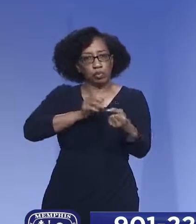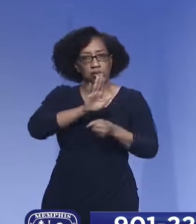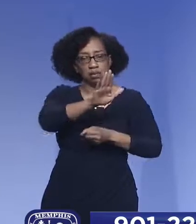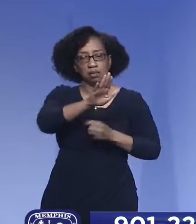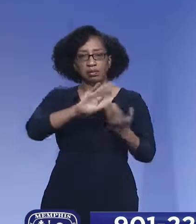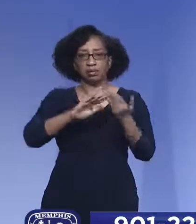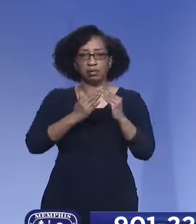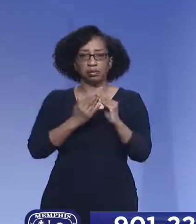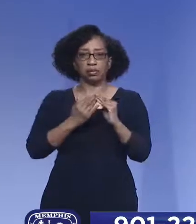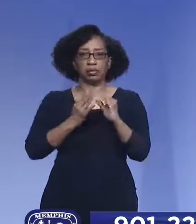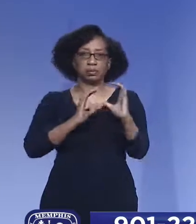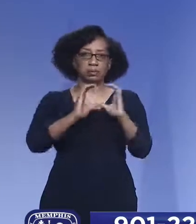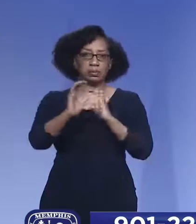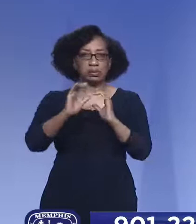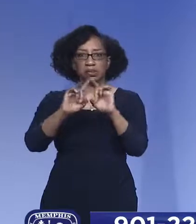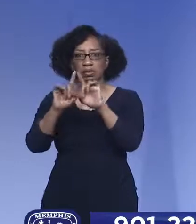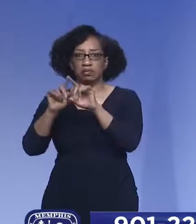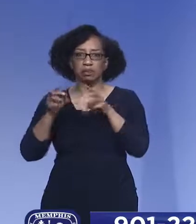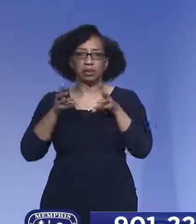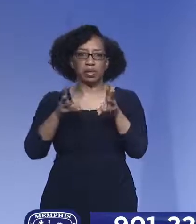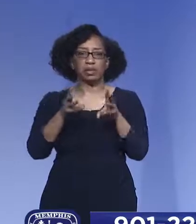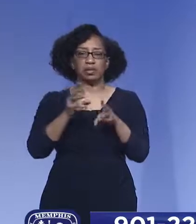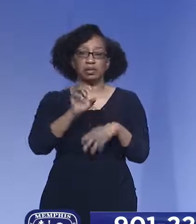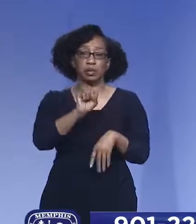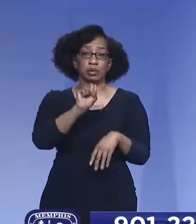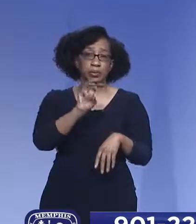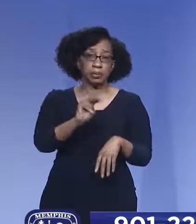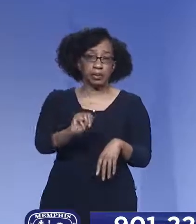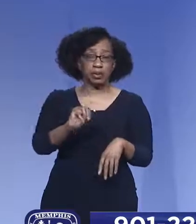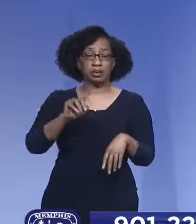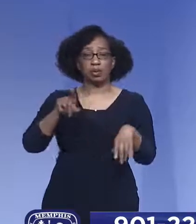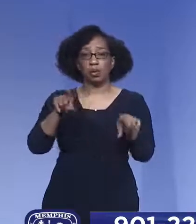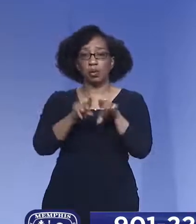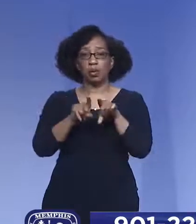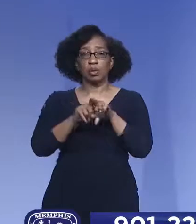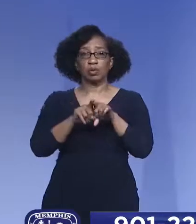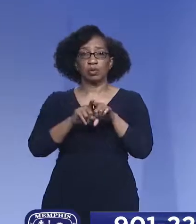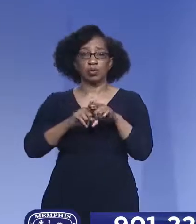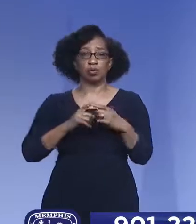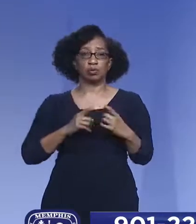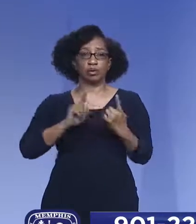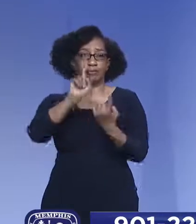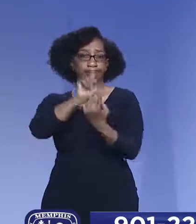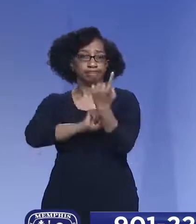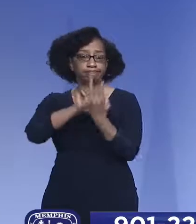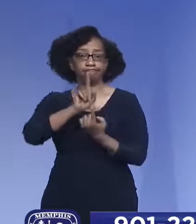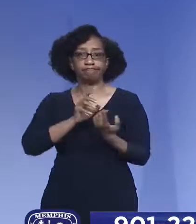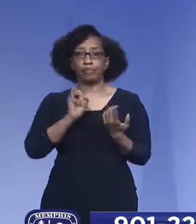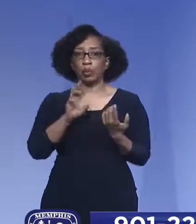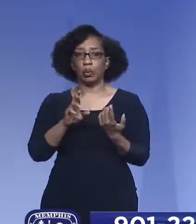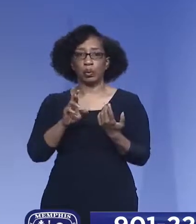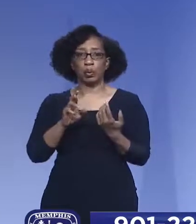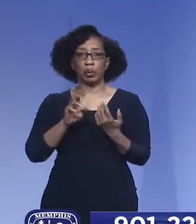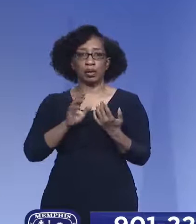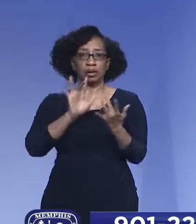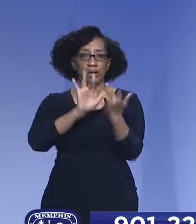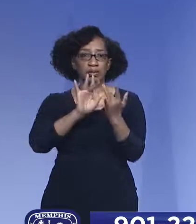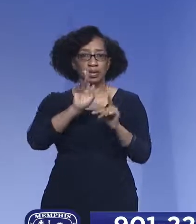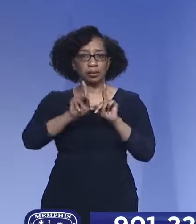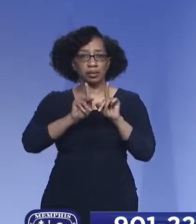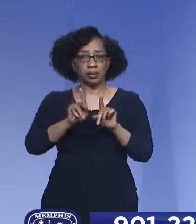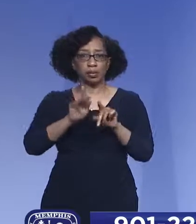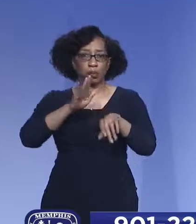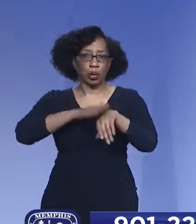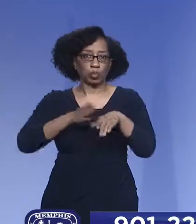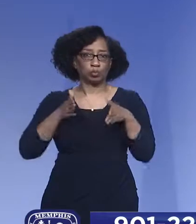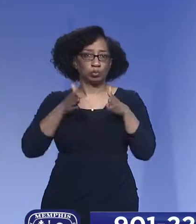different communications methods, whether it be on social media, word of mouth, getting out there with street teams to talk to individuals. So,